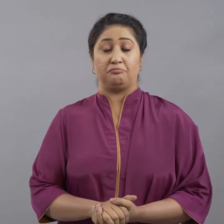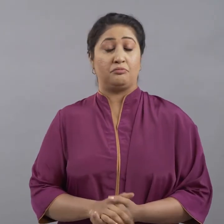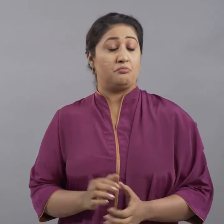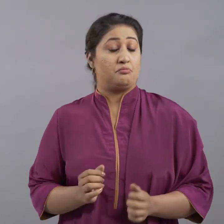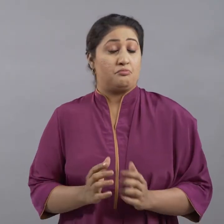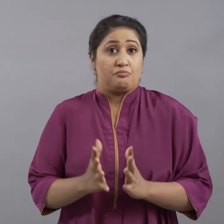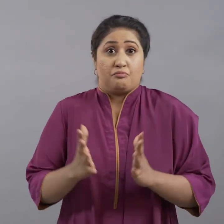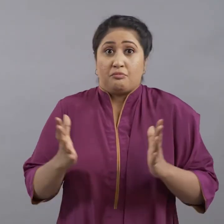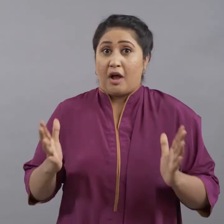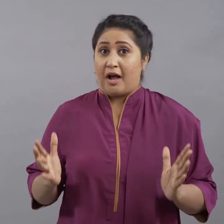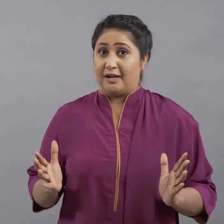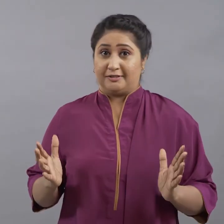much,